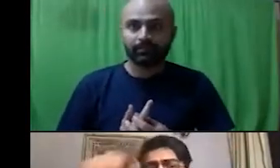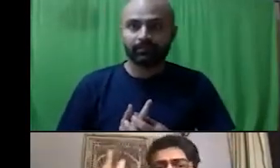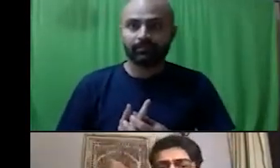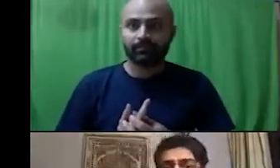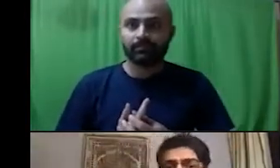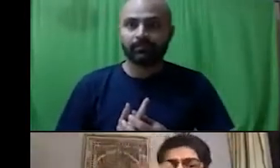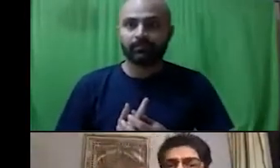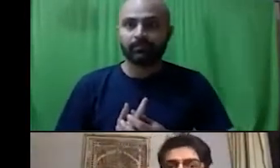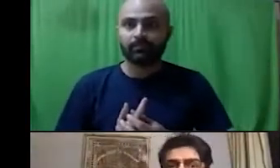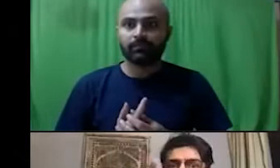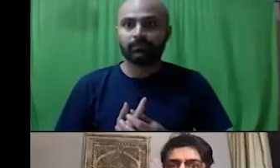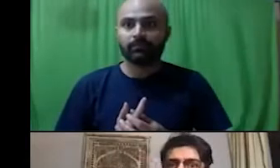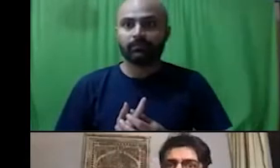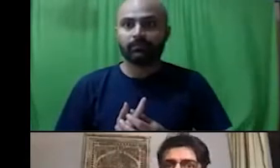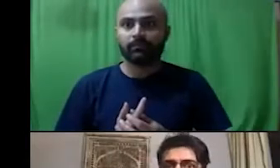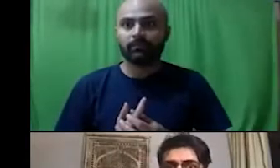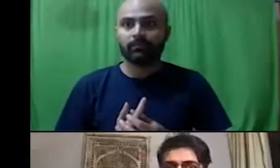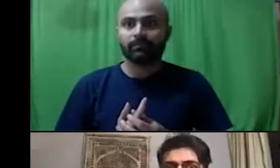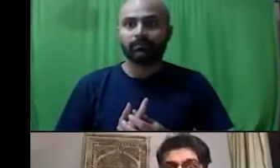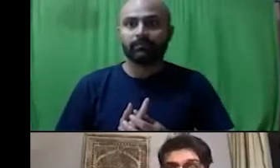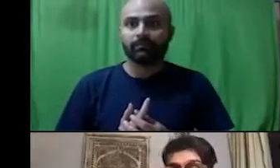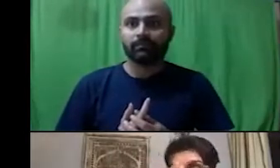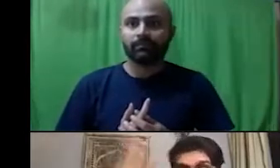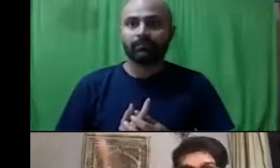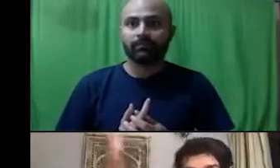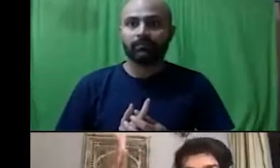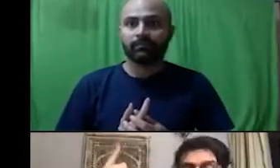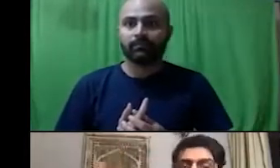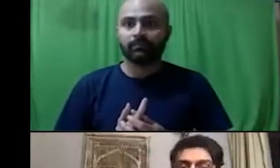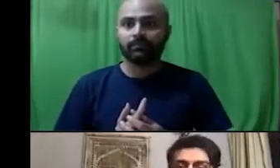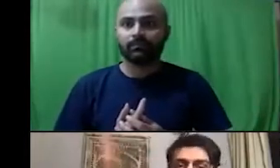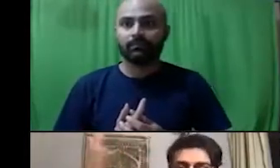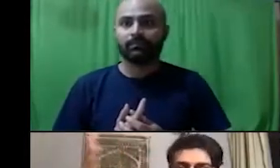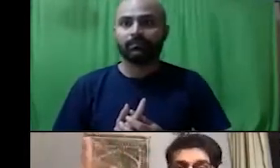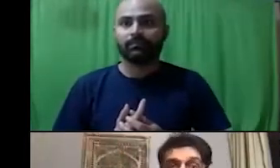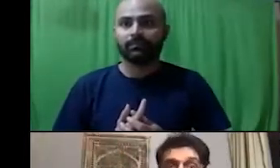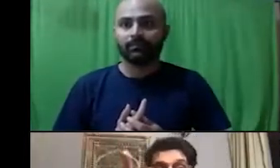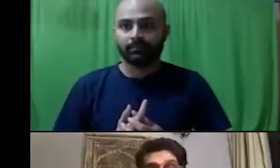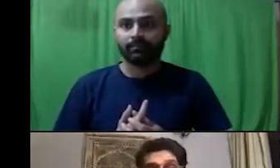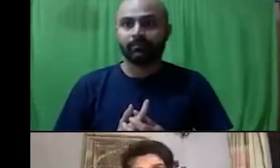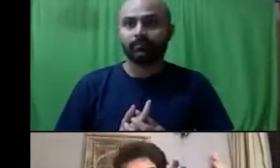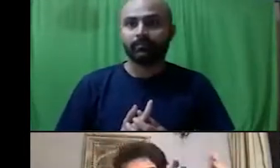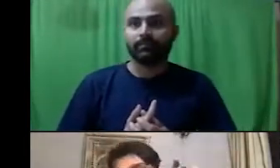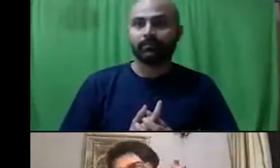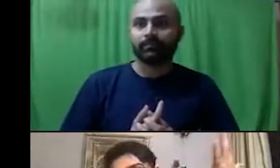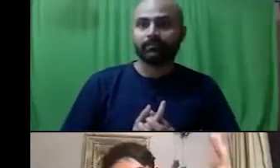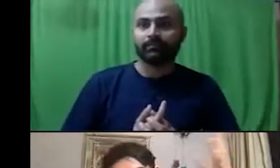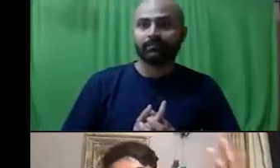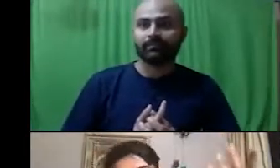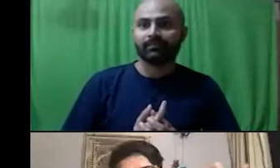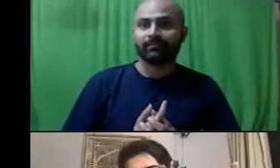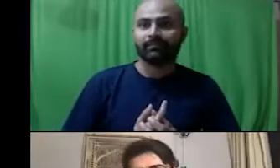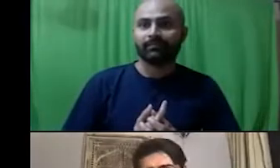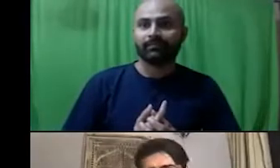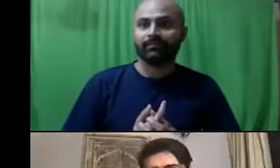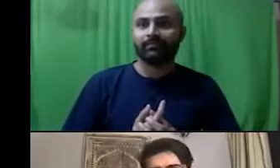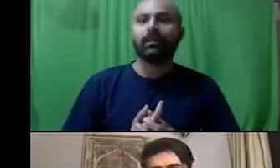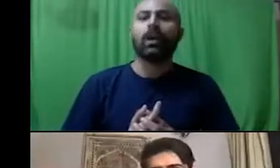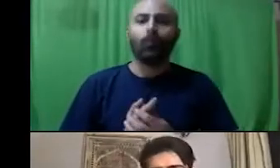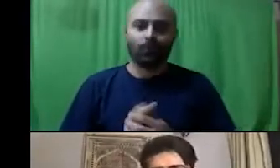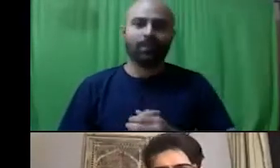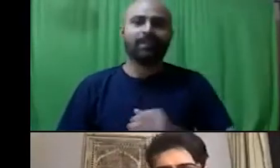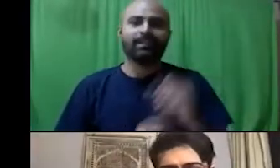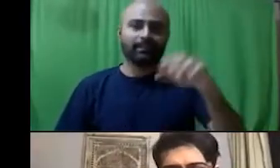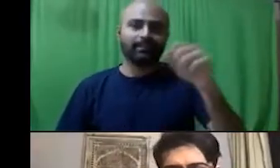matters if you're using the left or your right hand, whichever you're comfortable with, whichever hand you write. you used to write, it's fine. If you're a lefty, you can use your